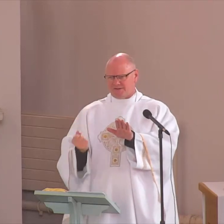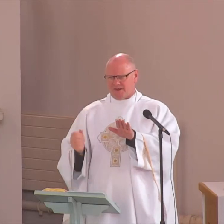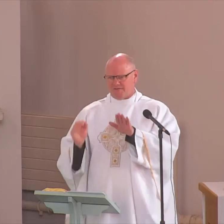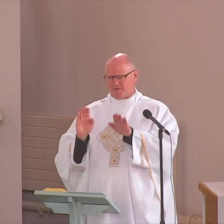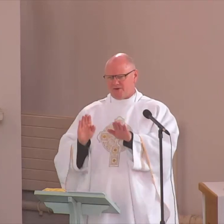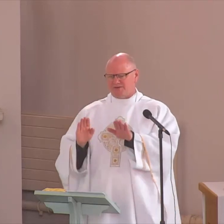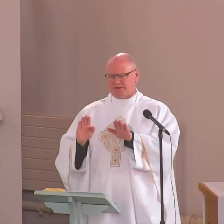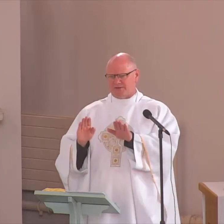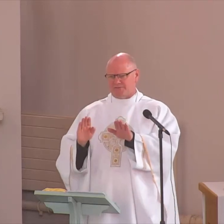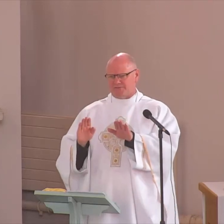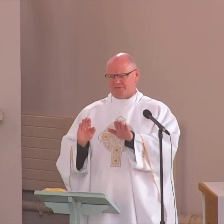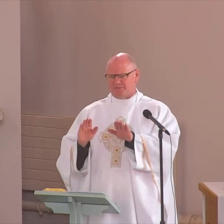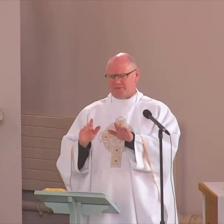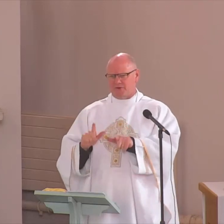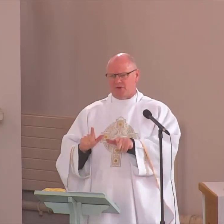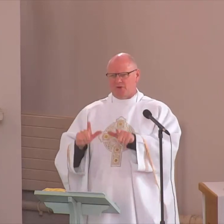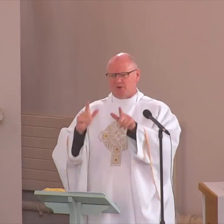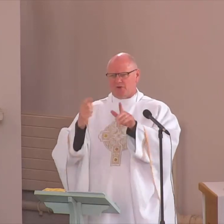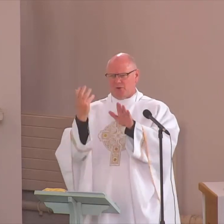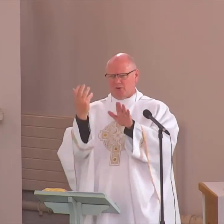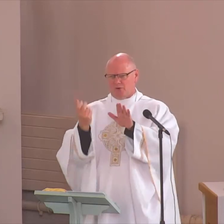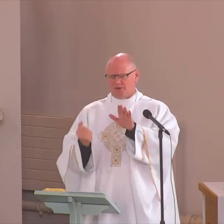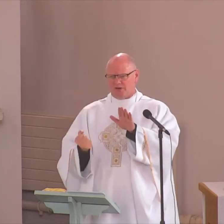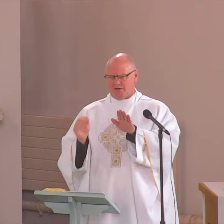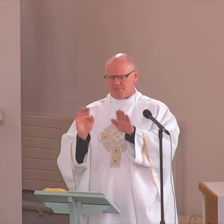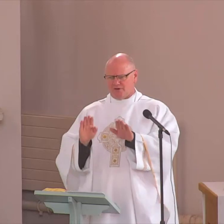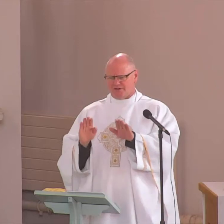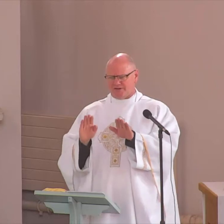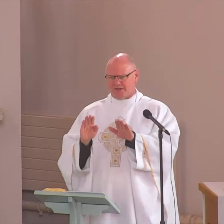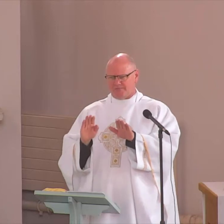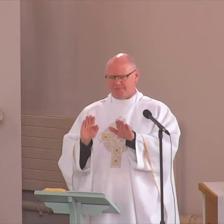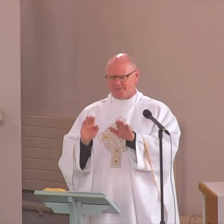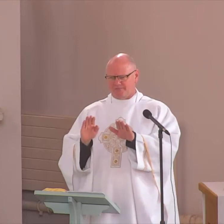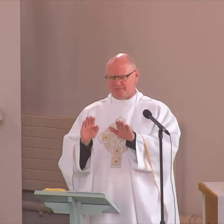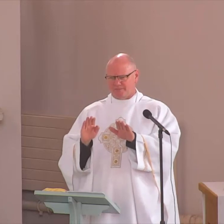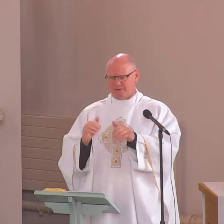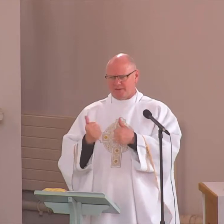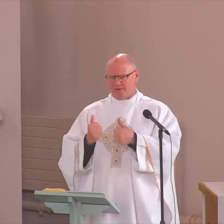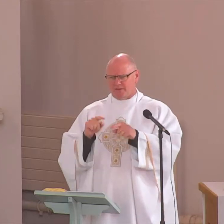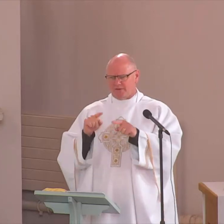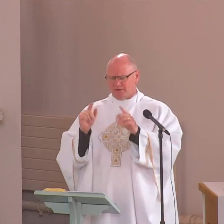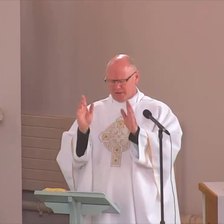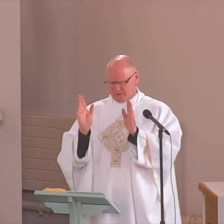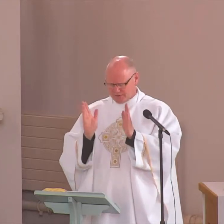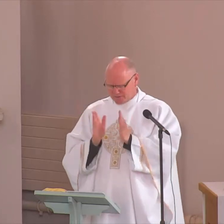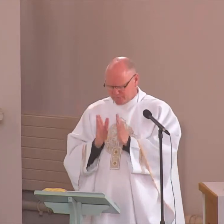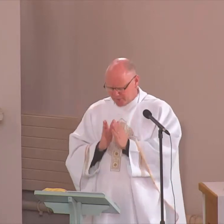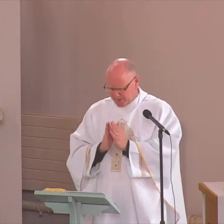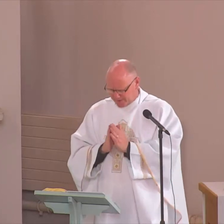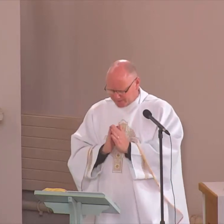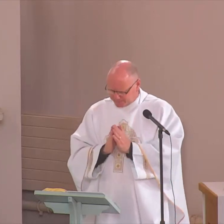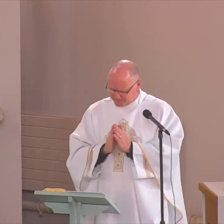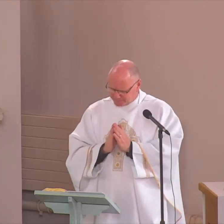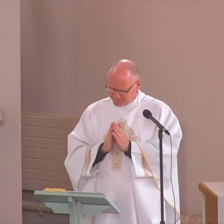Christ, have mercy. Lord, have mercy. And let us